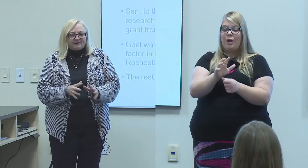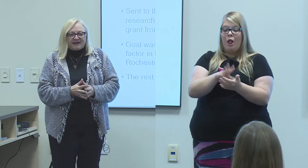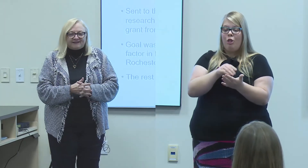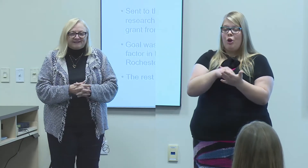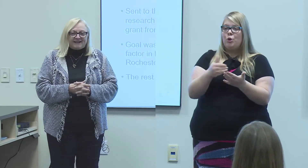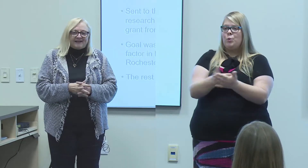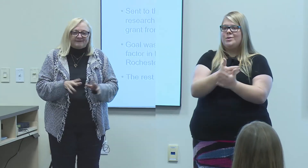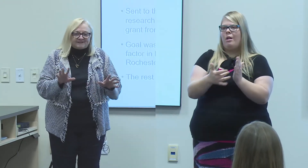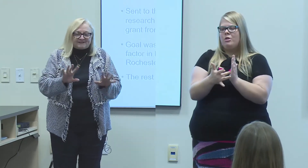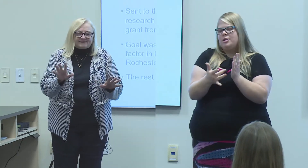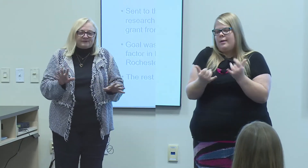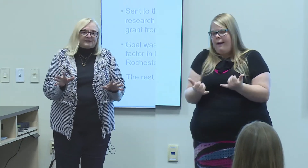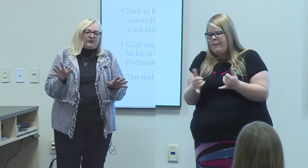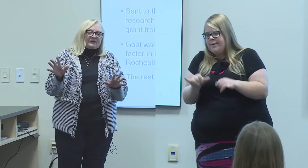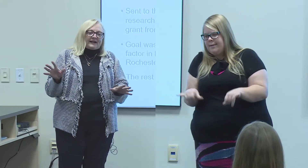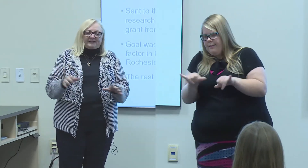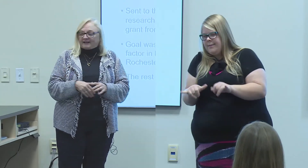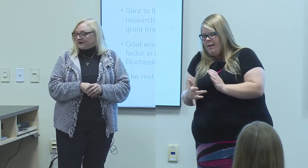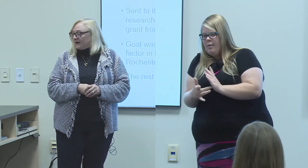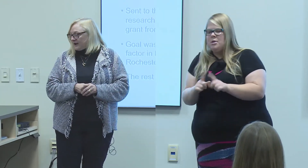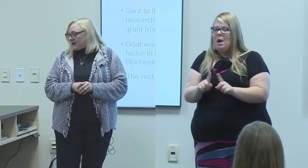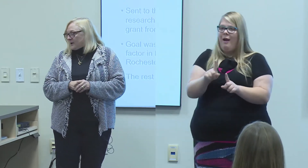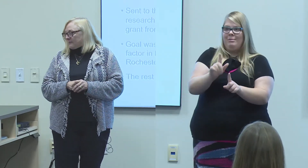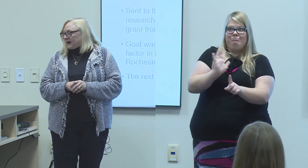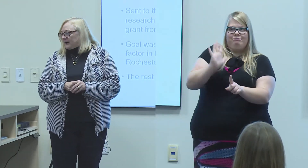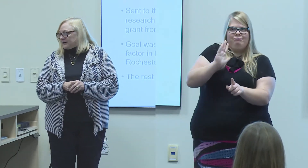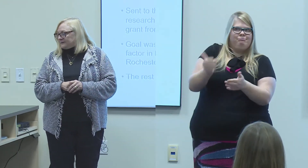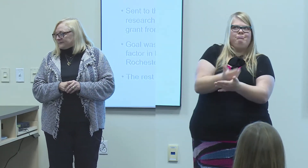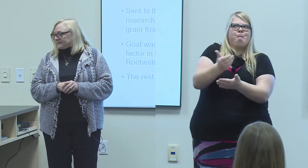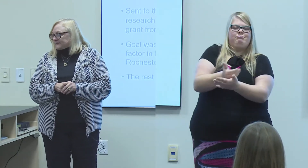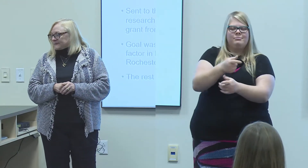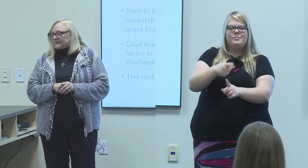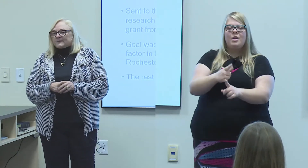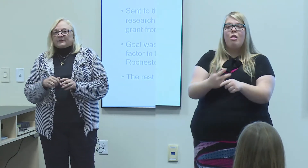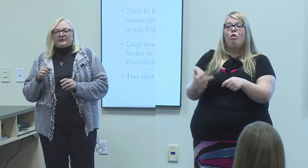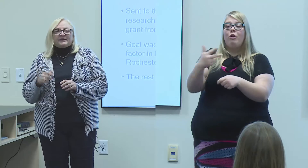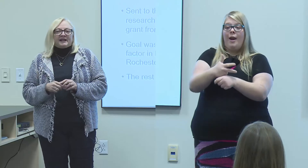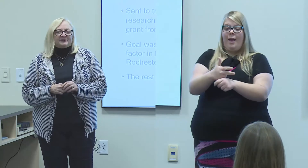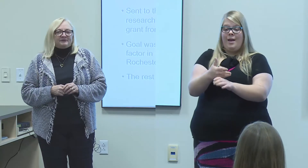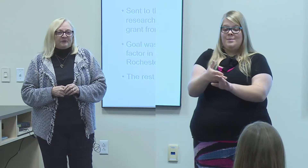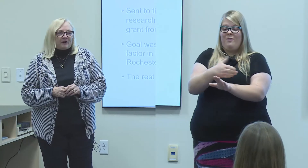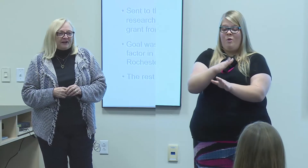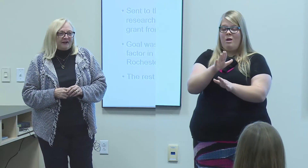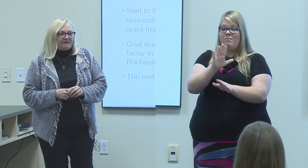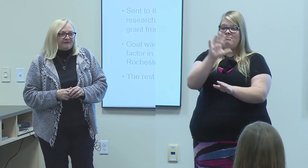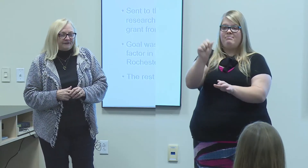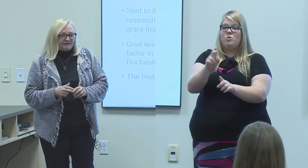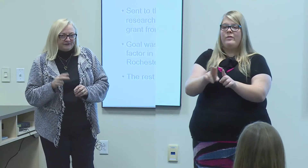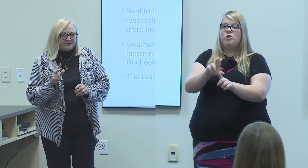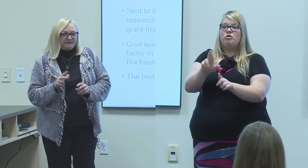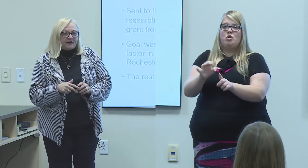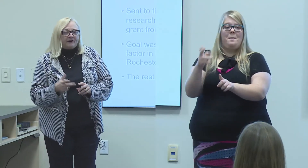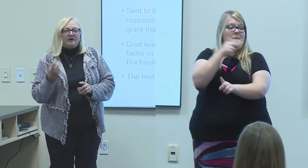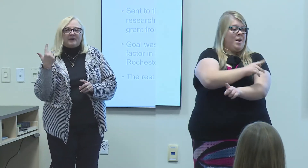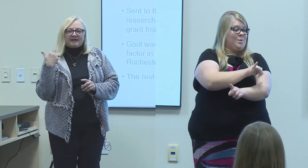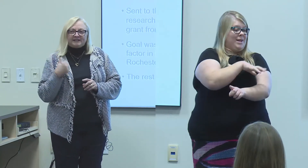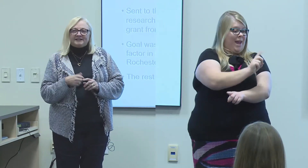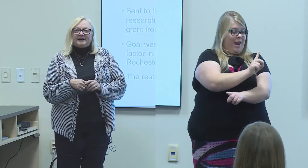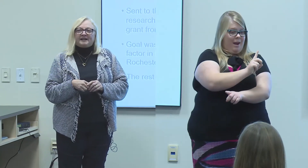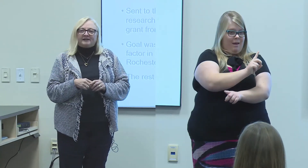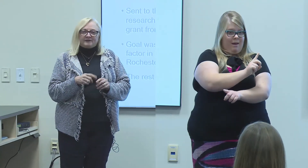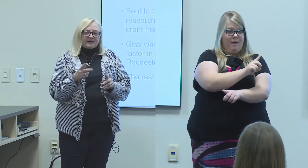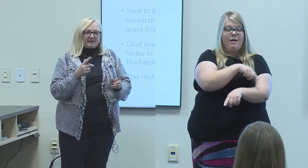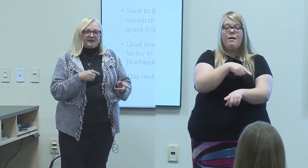was brand new back in the day, which is really old hat now. But 3 days before I left U of R to go